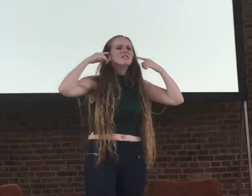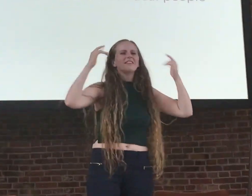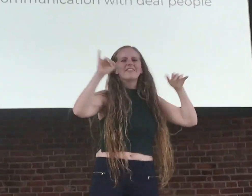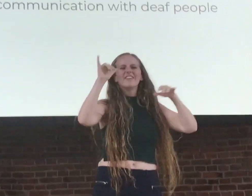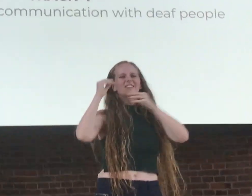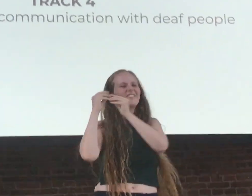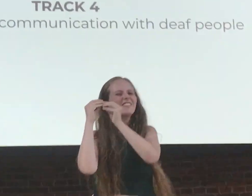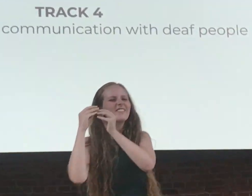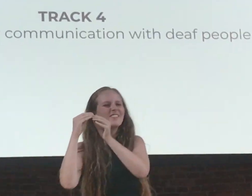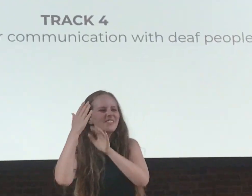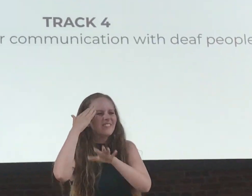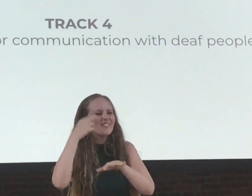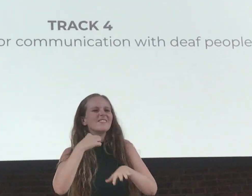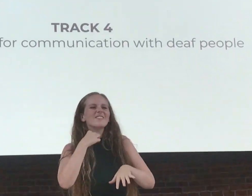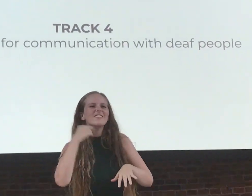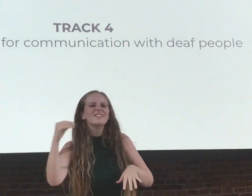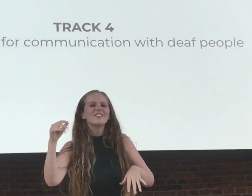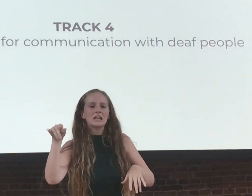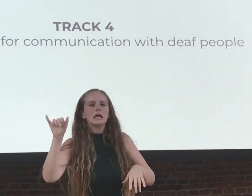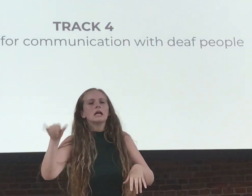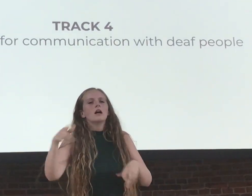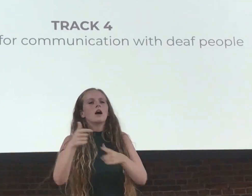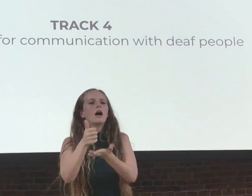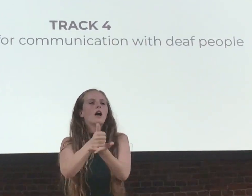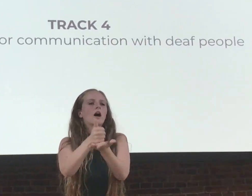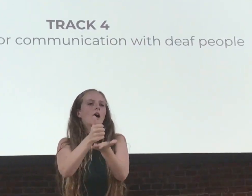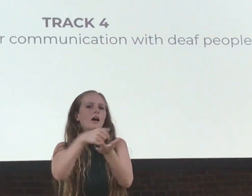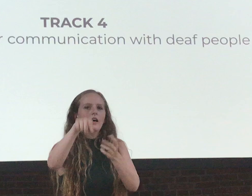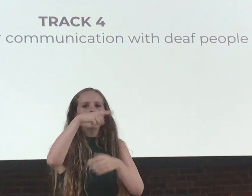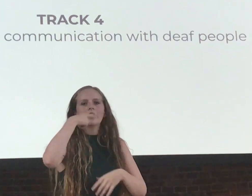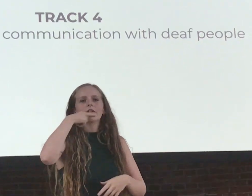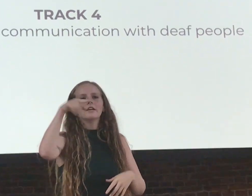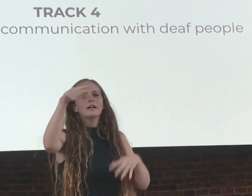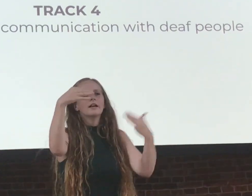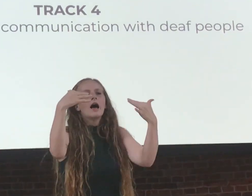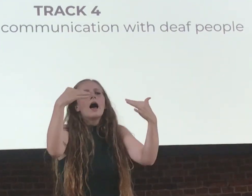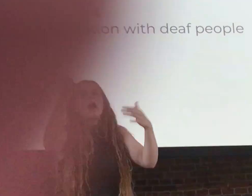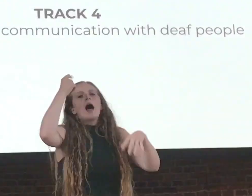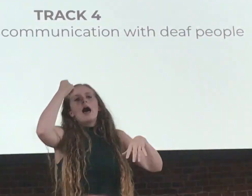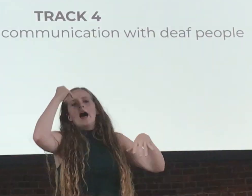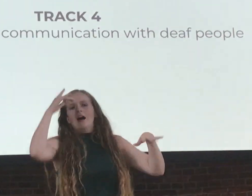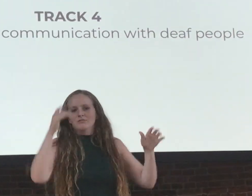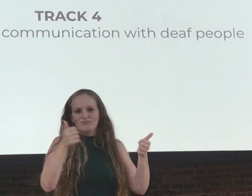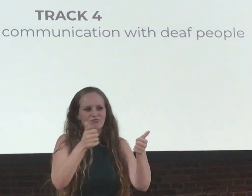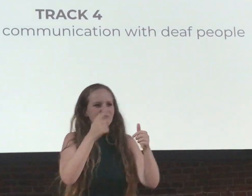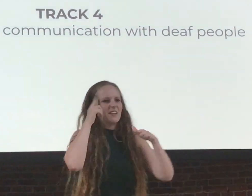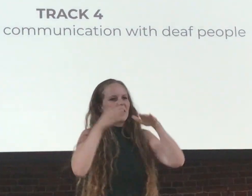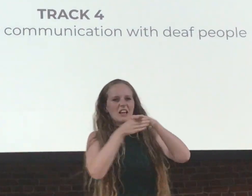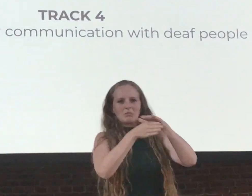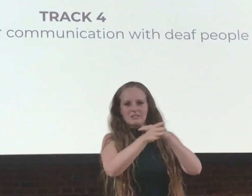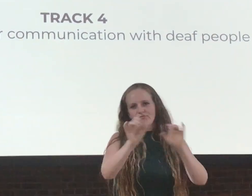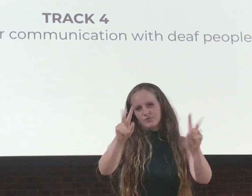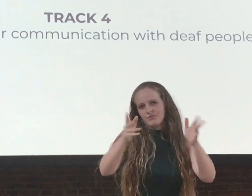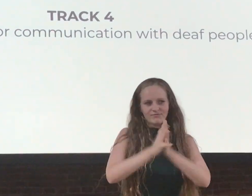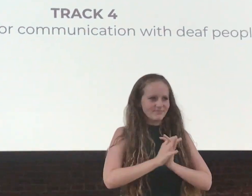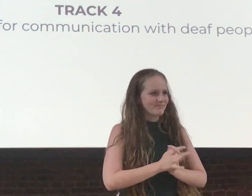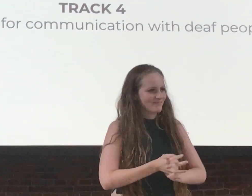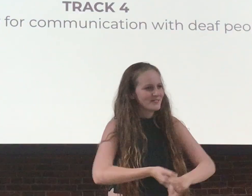And any sound that you hear, the voices, etc., are meant to help those of you who can hear understand what we're talking about today.